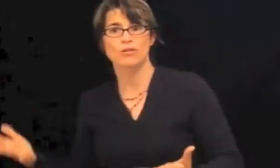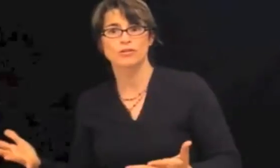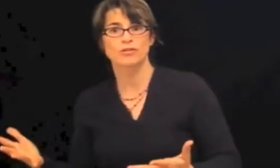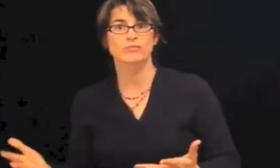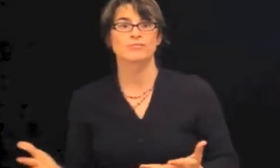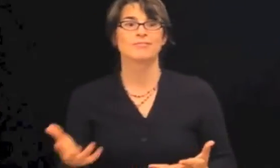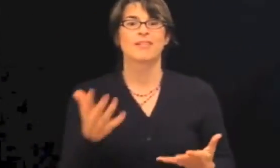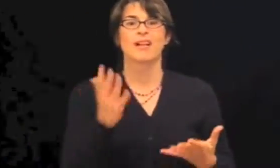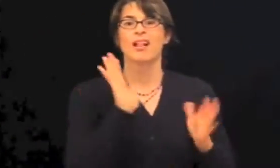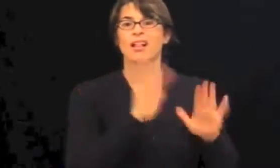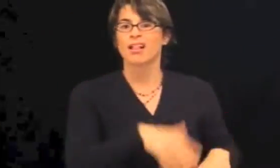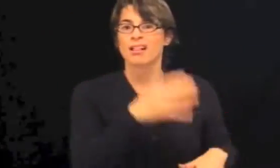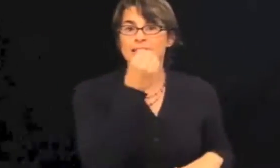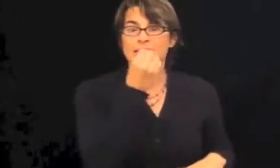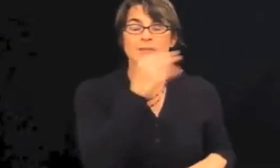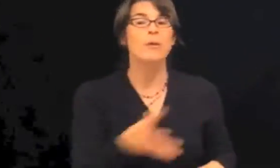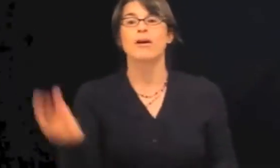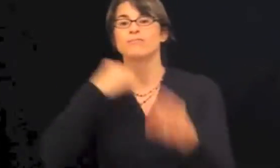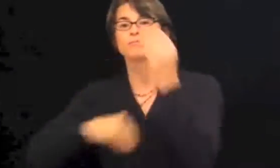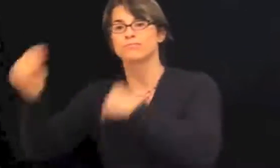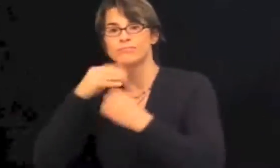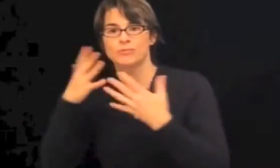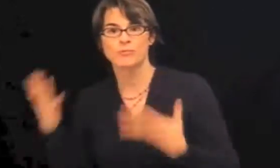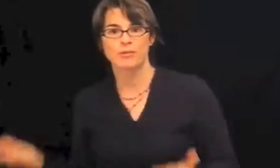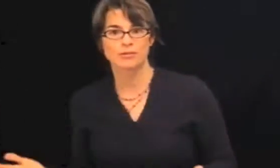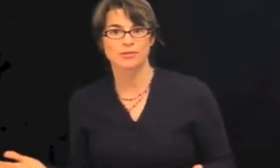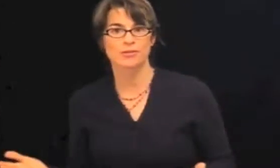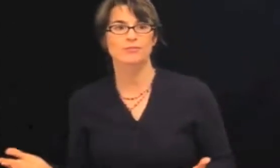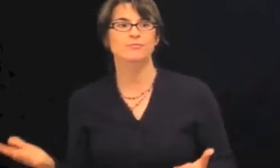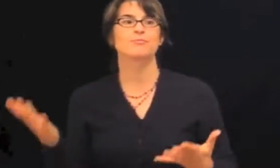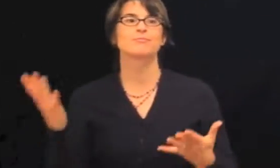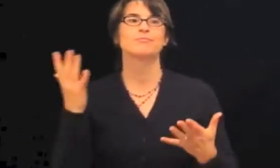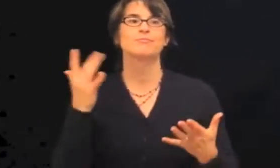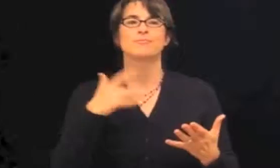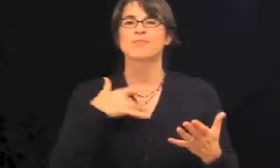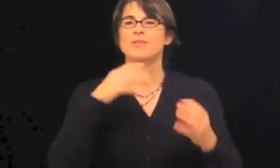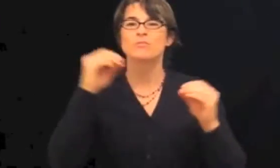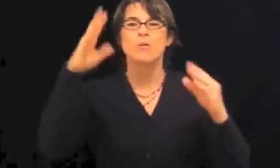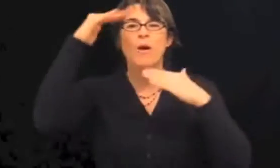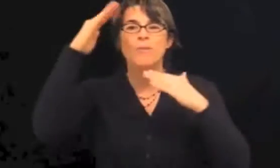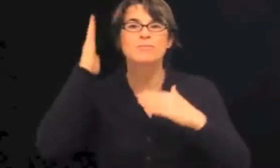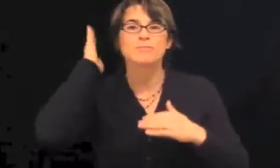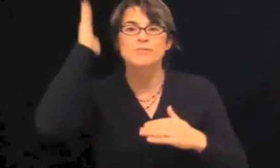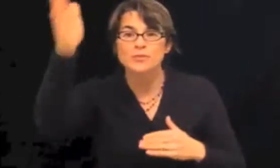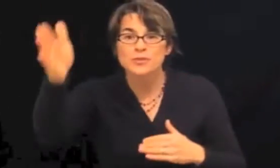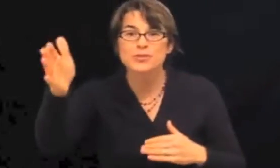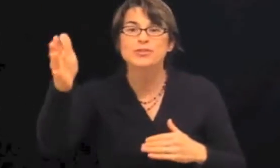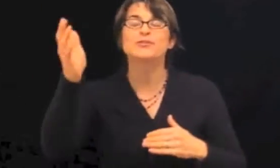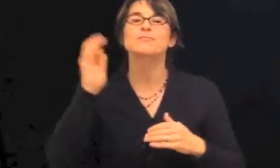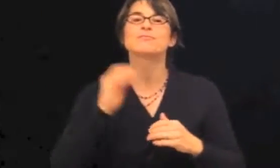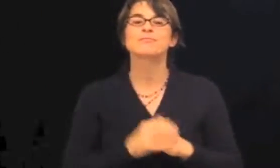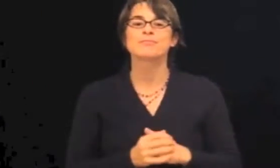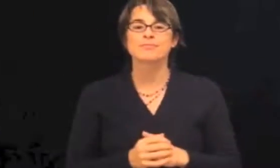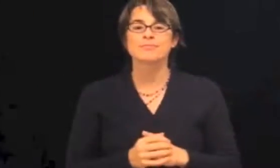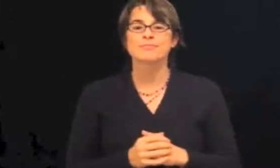or you sleep too much and you can't eat or you eat too much. And you don't feel like you